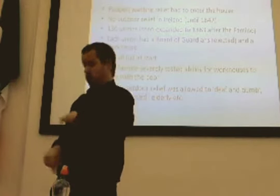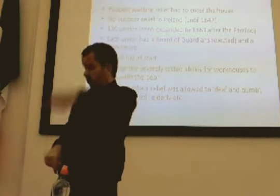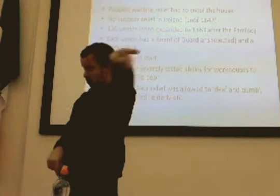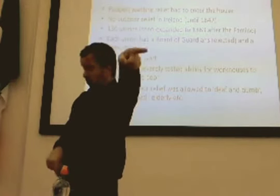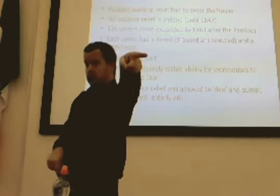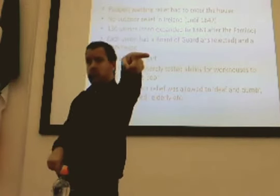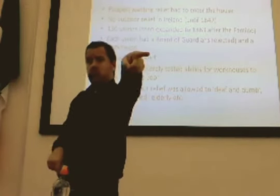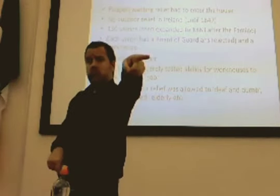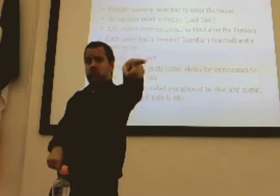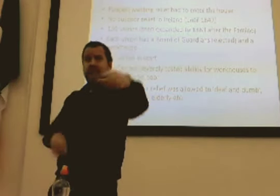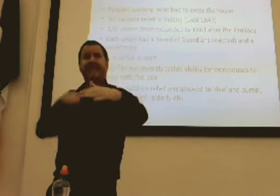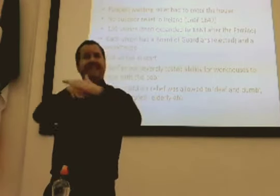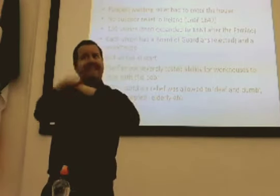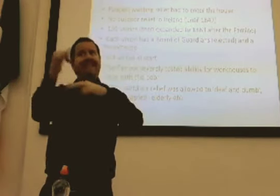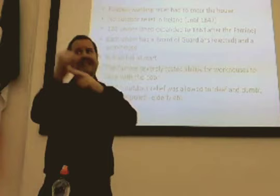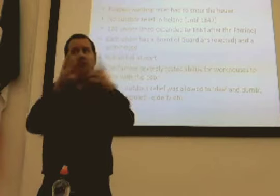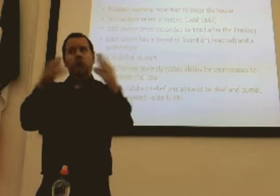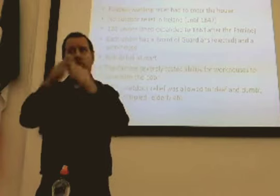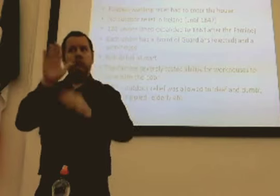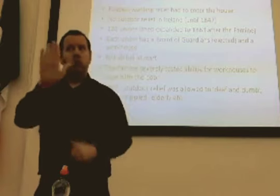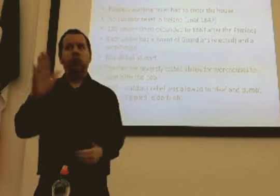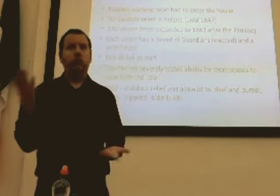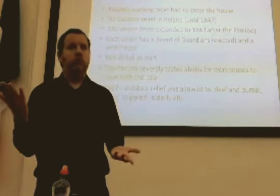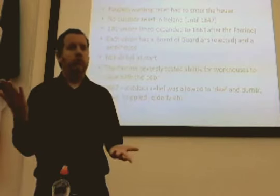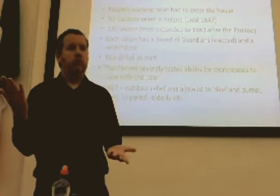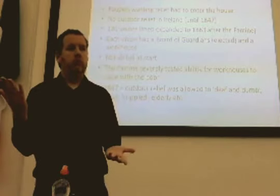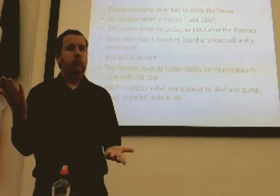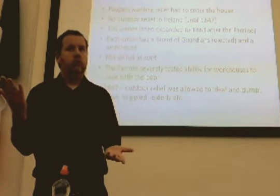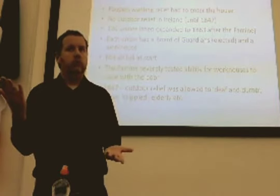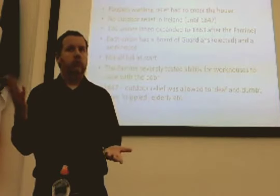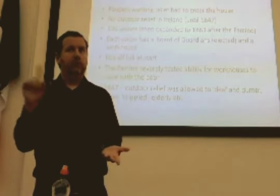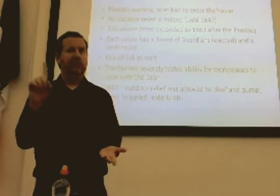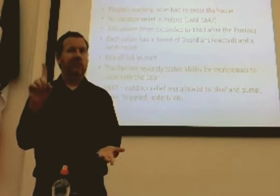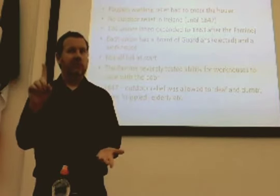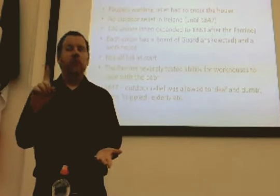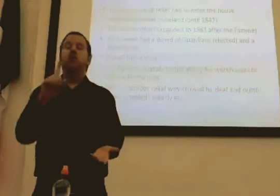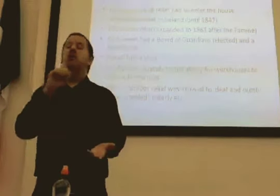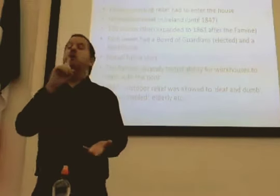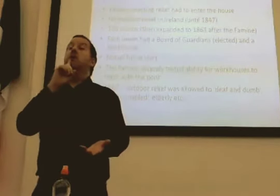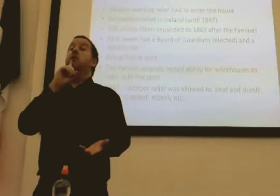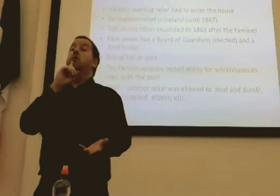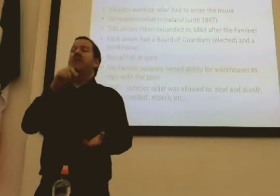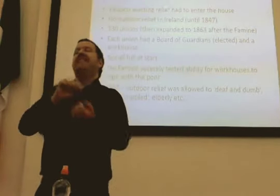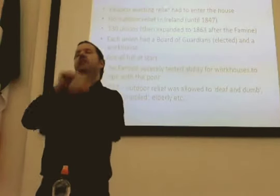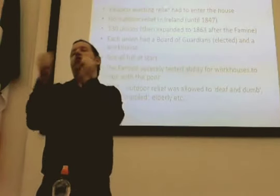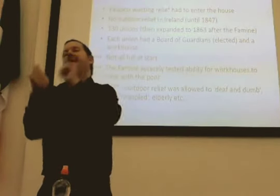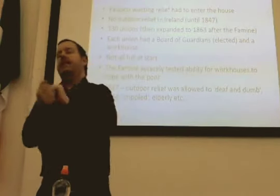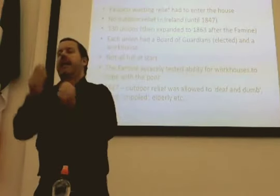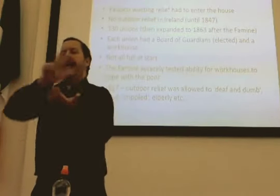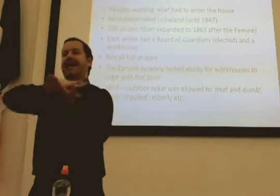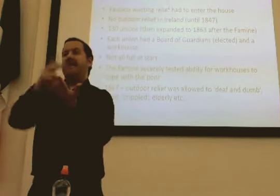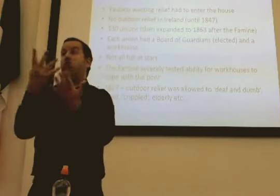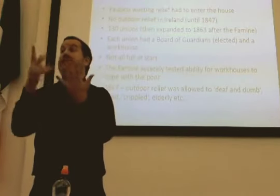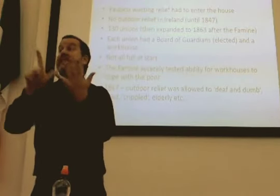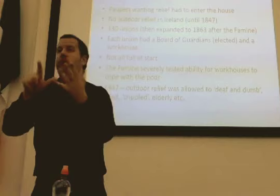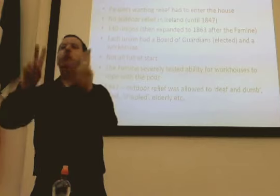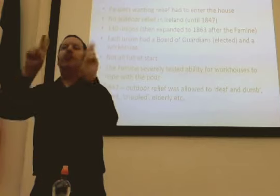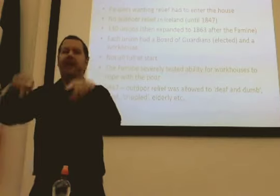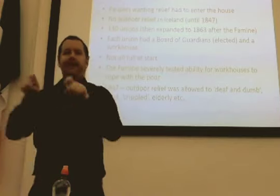And at the time, it wasn't possible for people to get outdoor relief where they were actually paid social welfare or anything like that. The